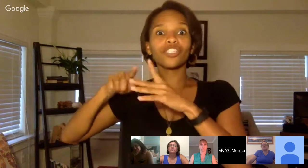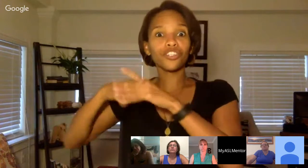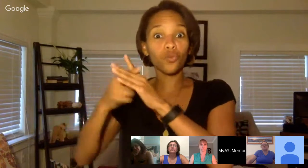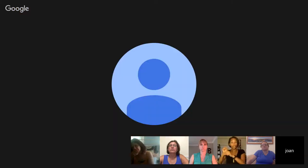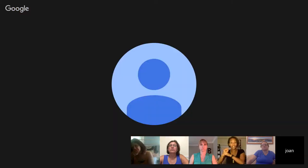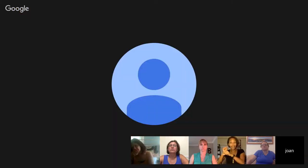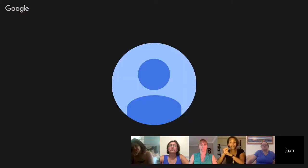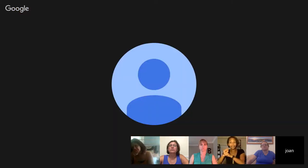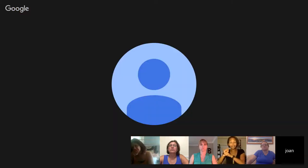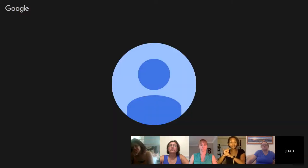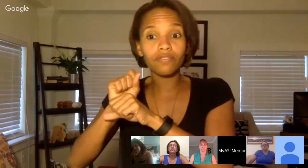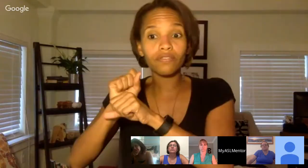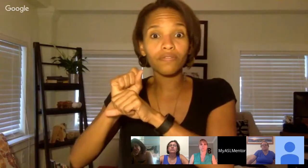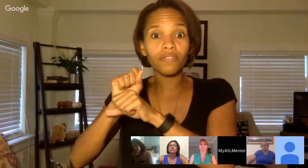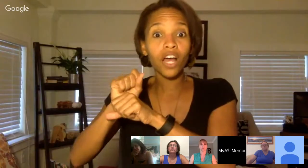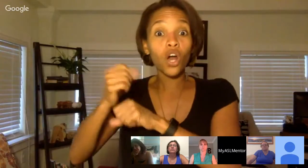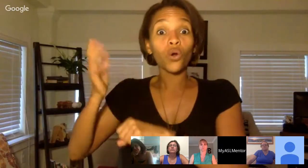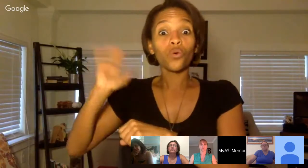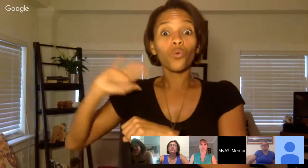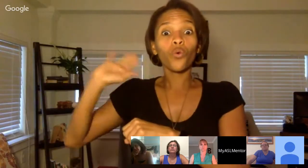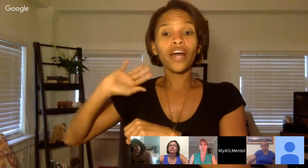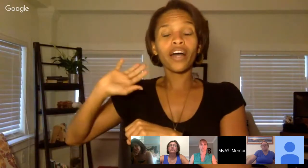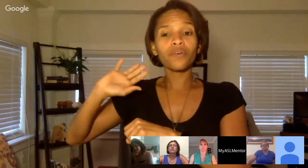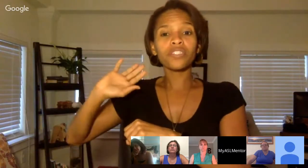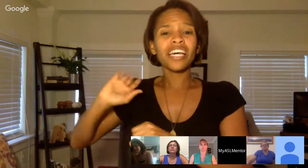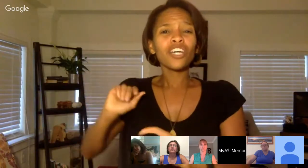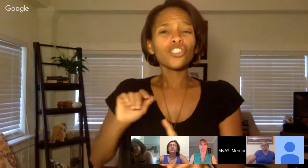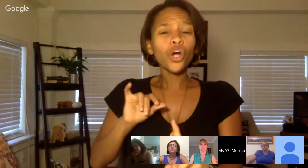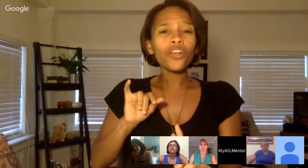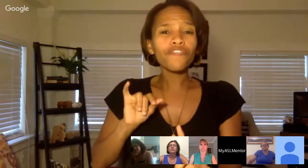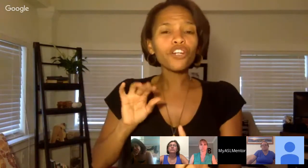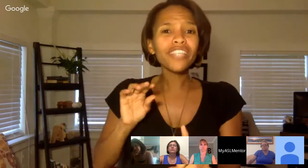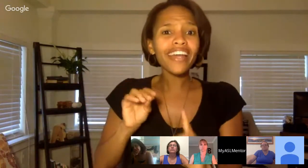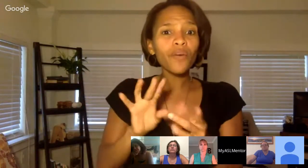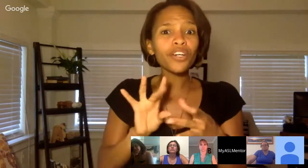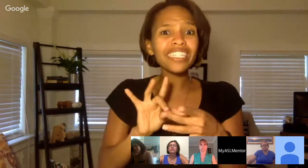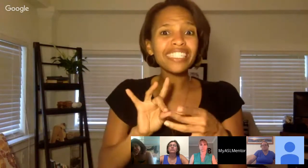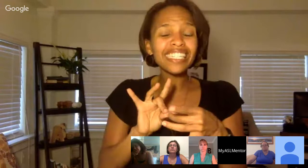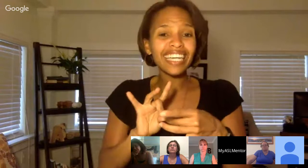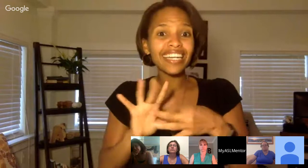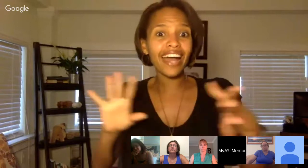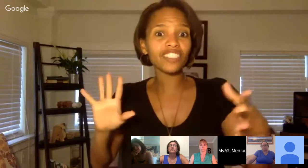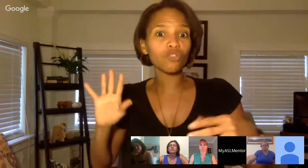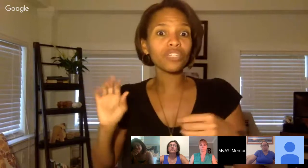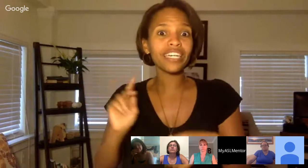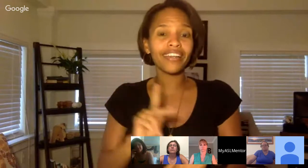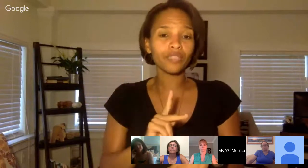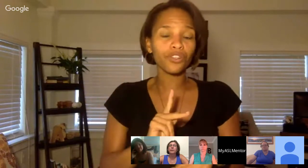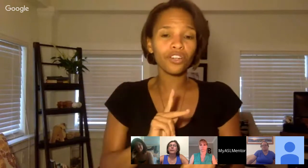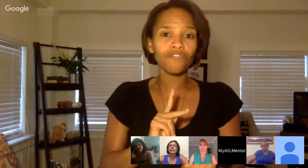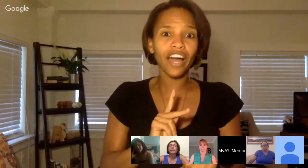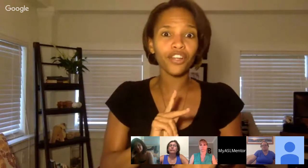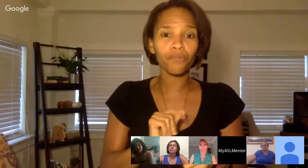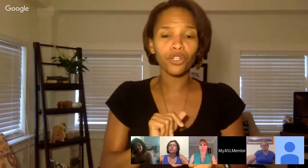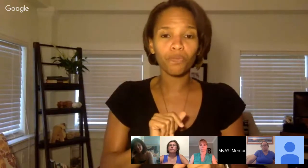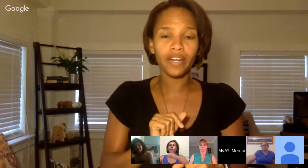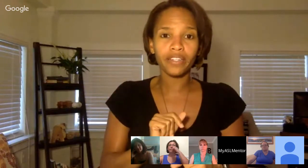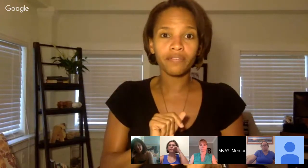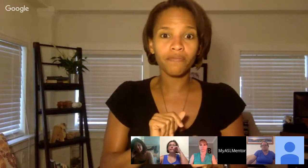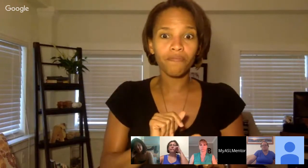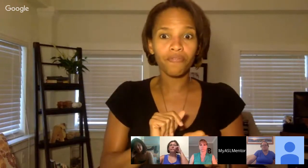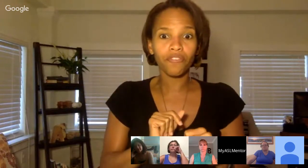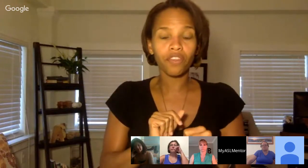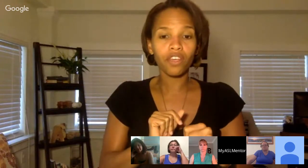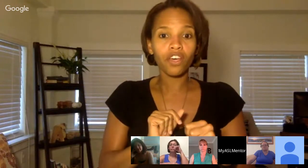I started working at, when I was, Joan, if there's any way you can disconnect and reconnect when you can find your mute